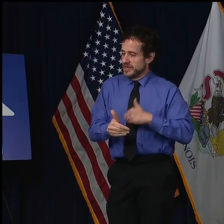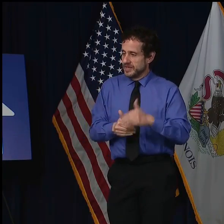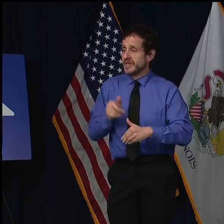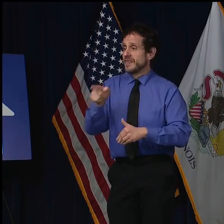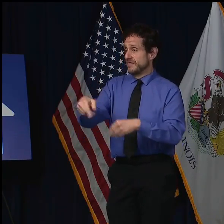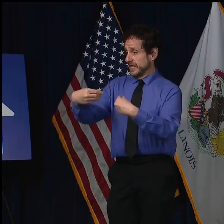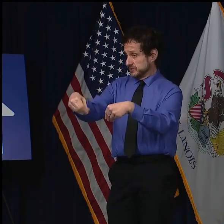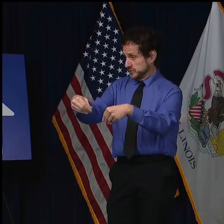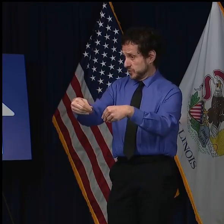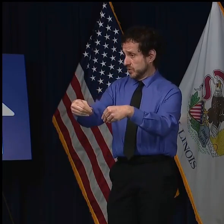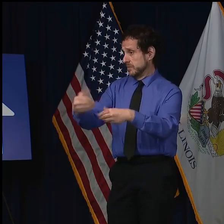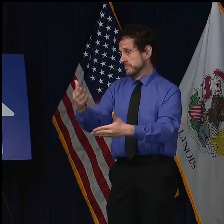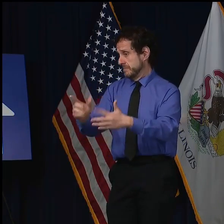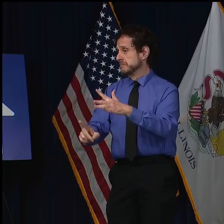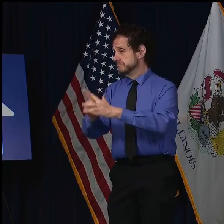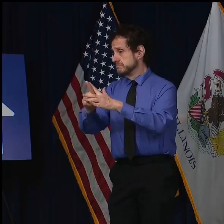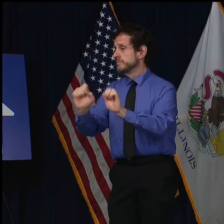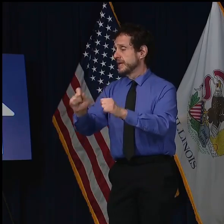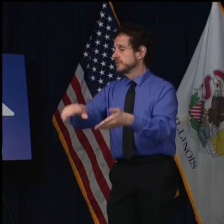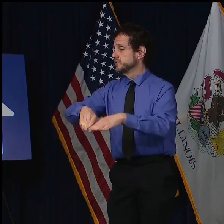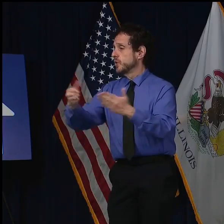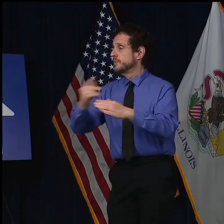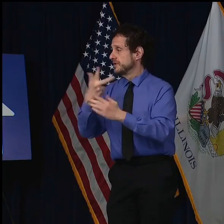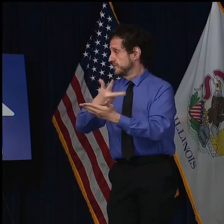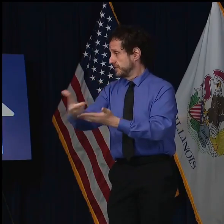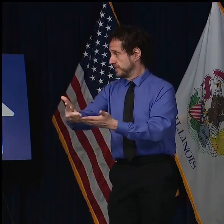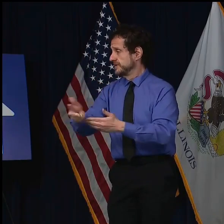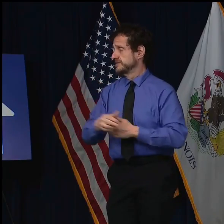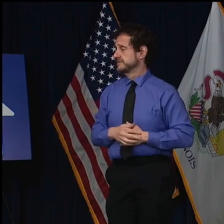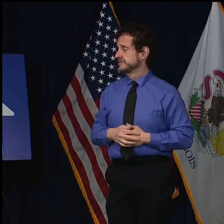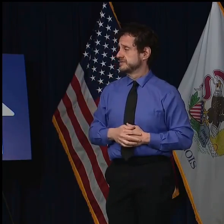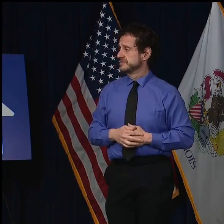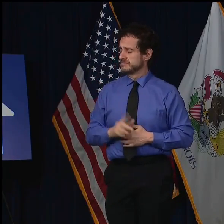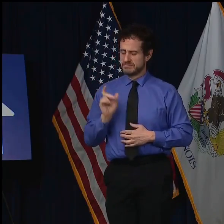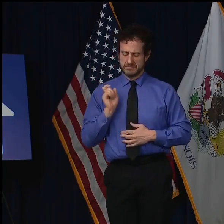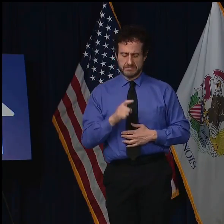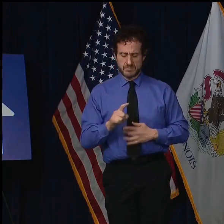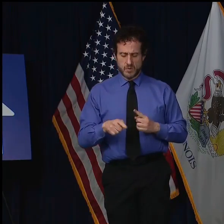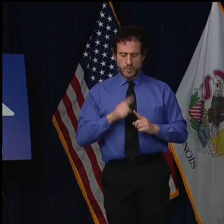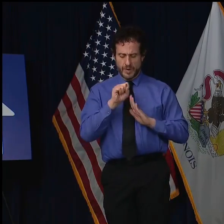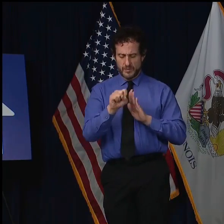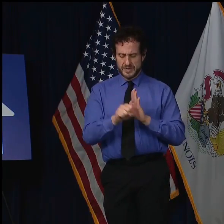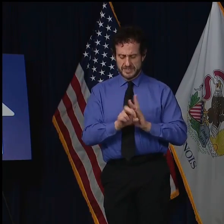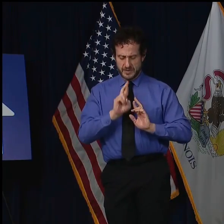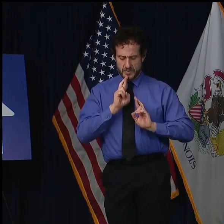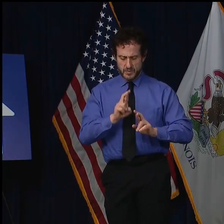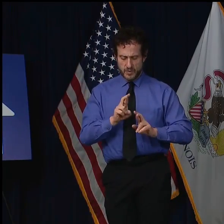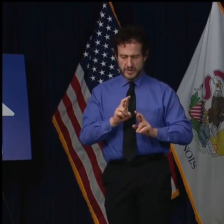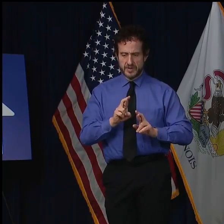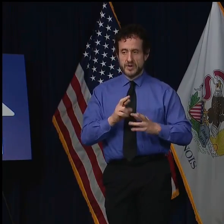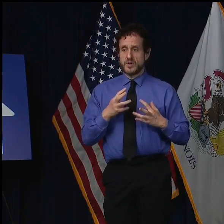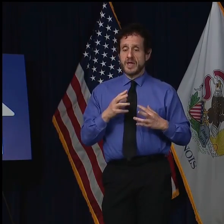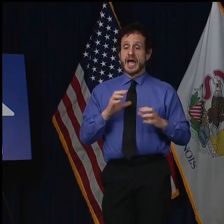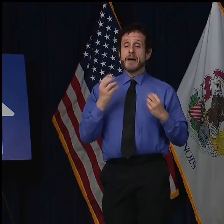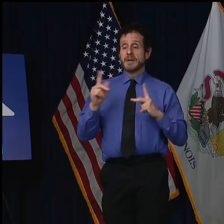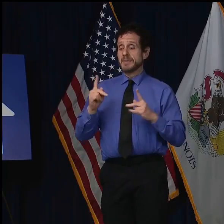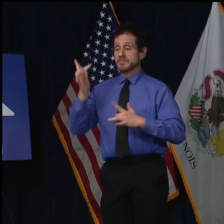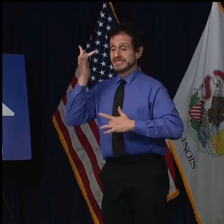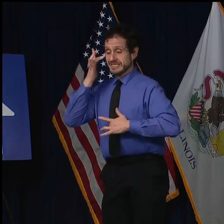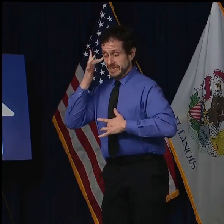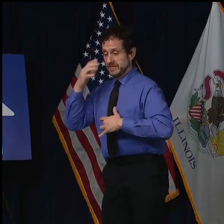arise just in 3 weeks or so. AJ with WICS, when will the state start reporting COVID-19 recovery numbers?